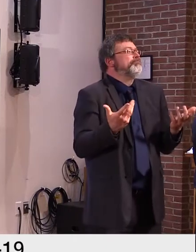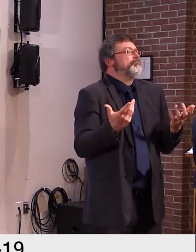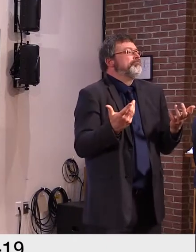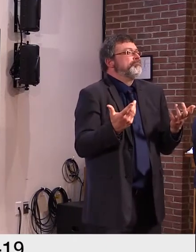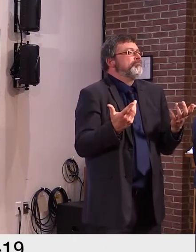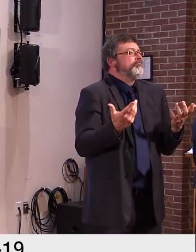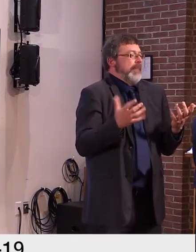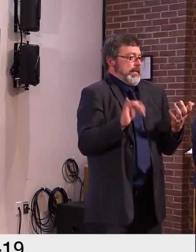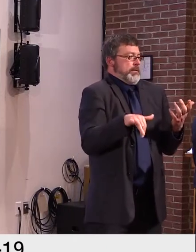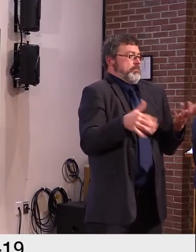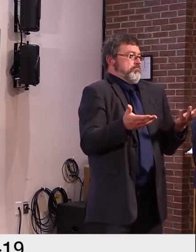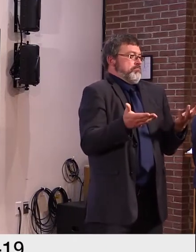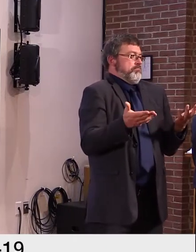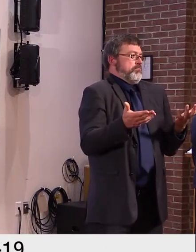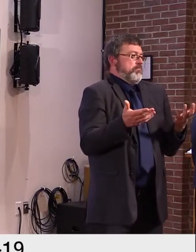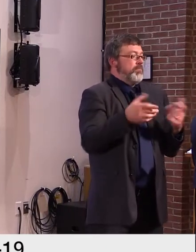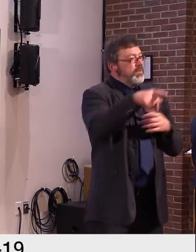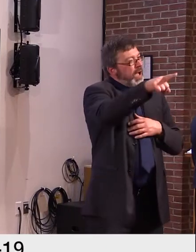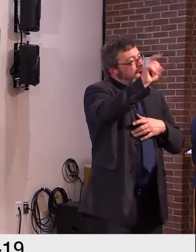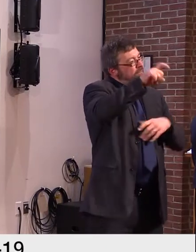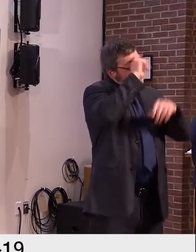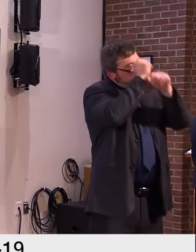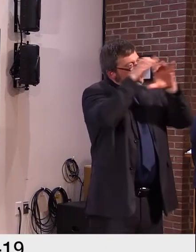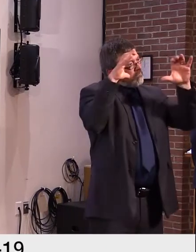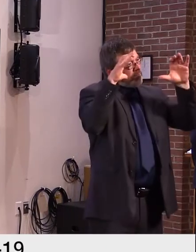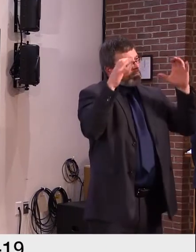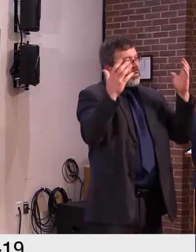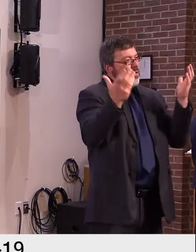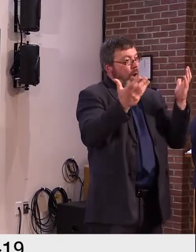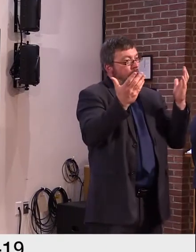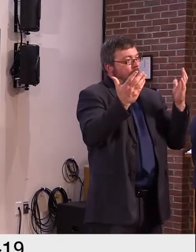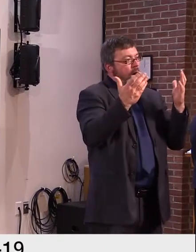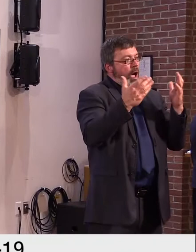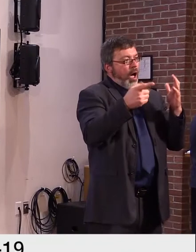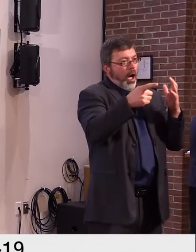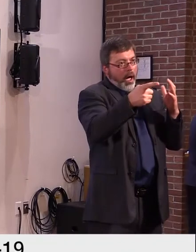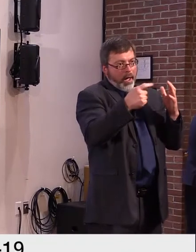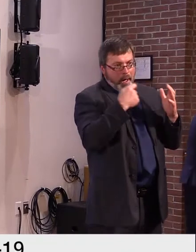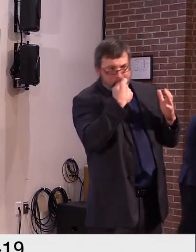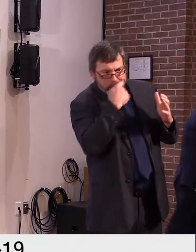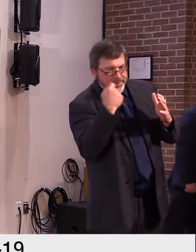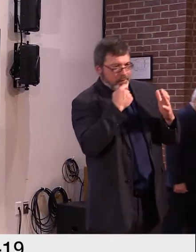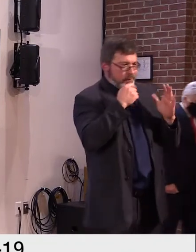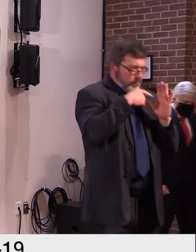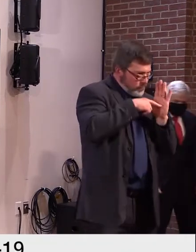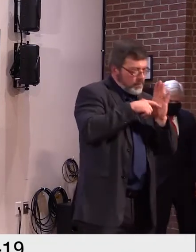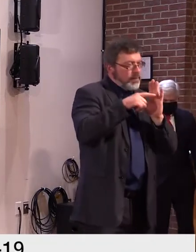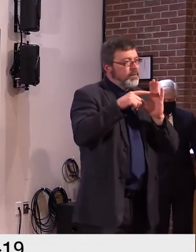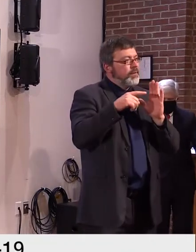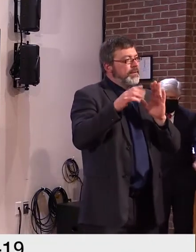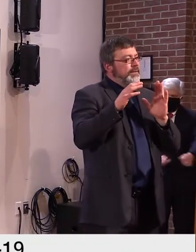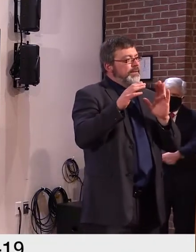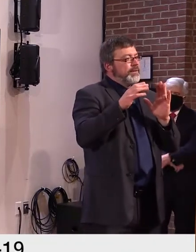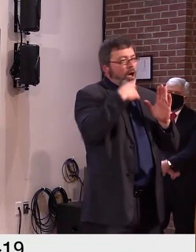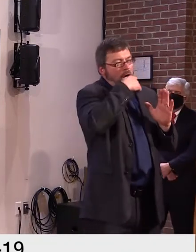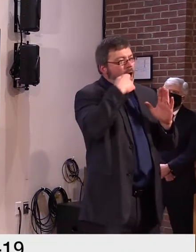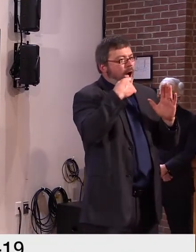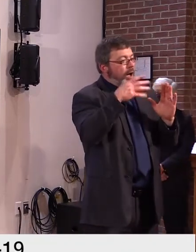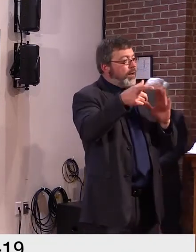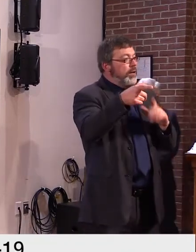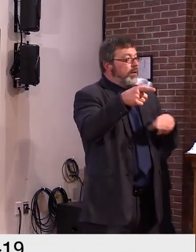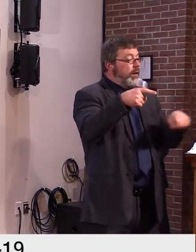understanding before you even administer the test to one of the residents of a nursing home or to one of the staff of the nursing